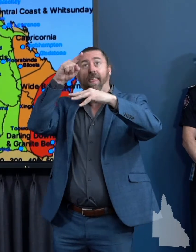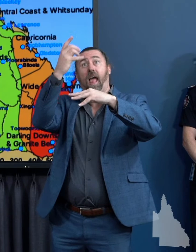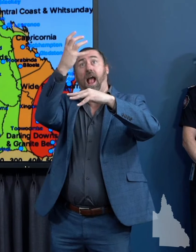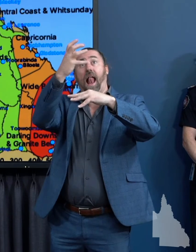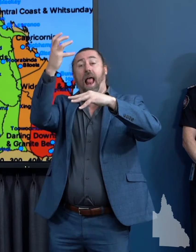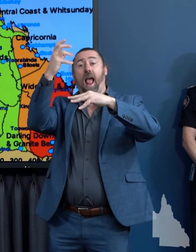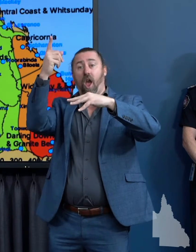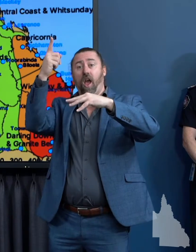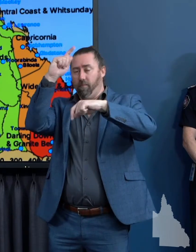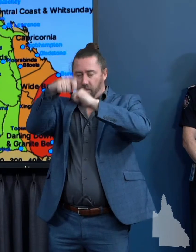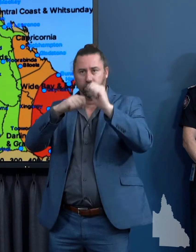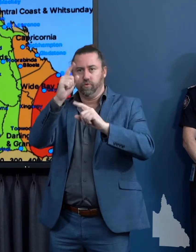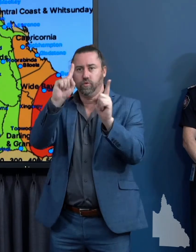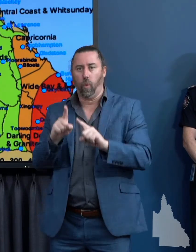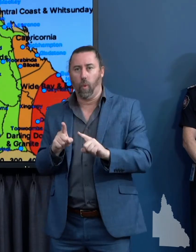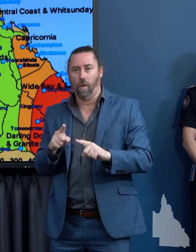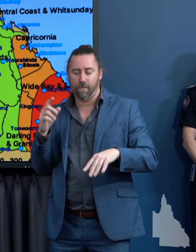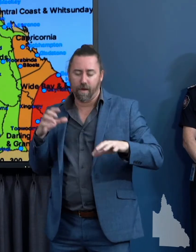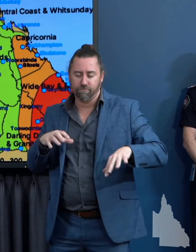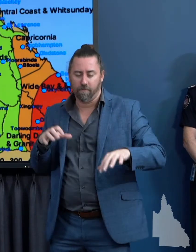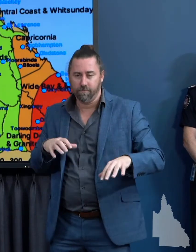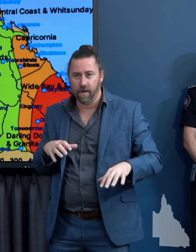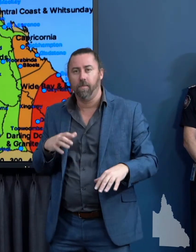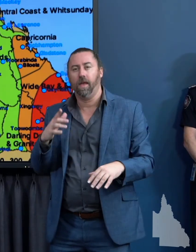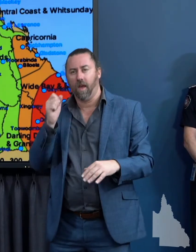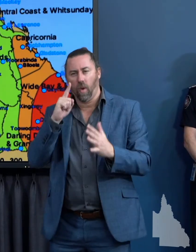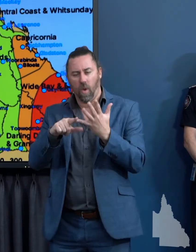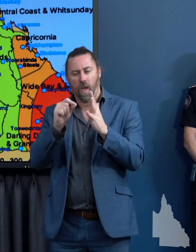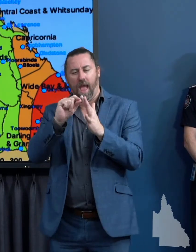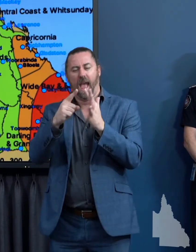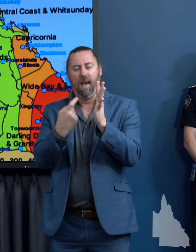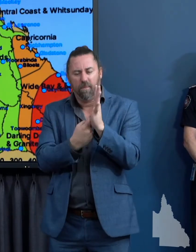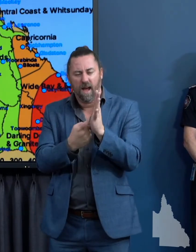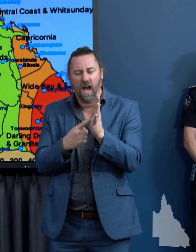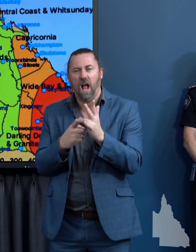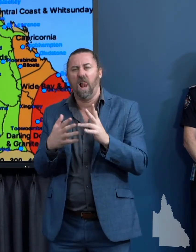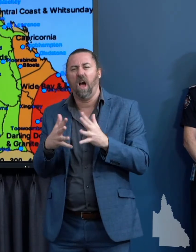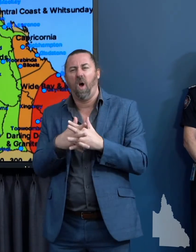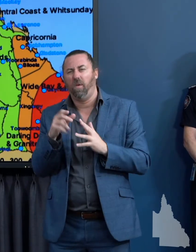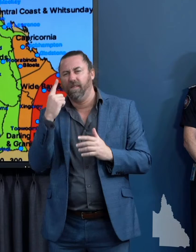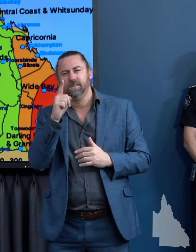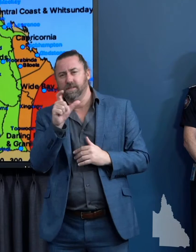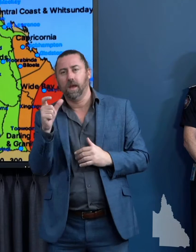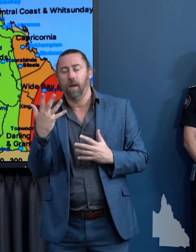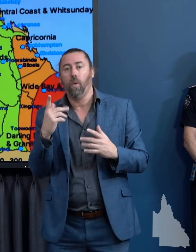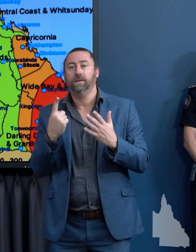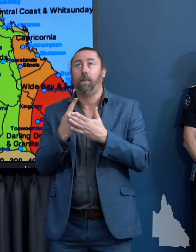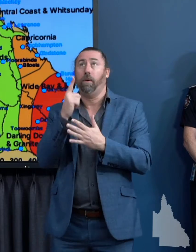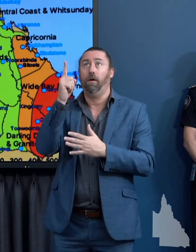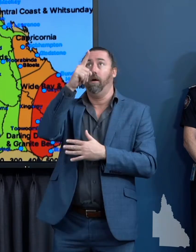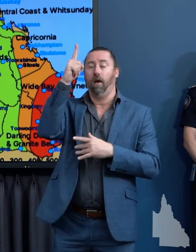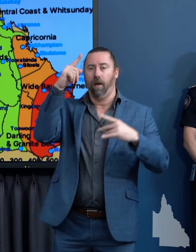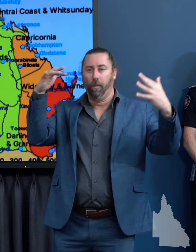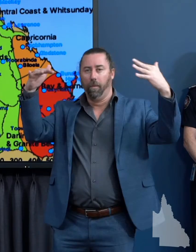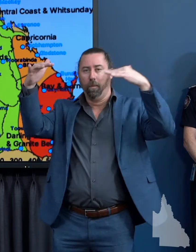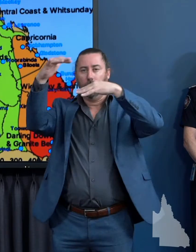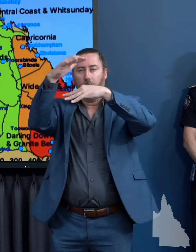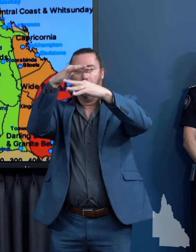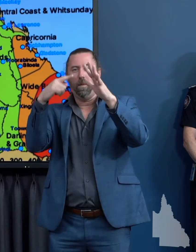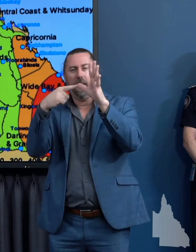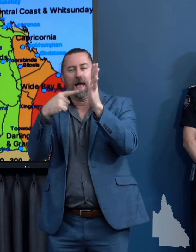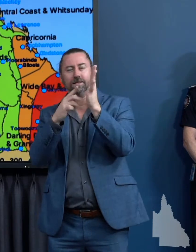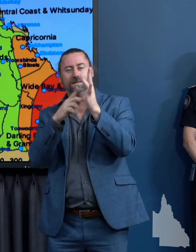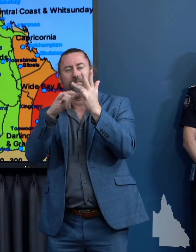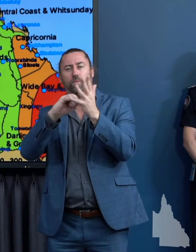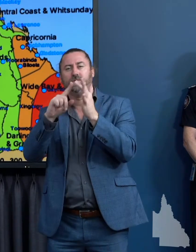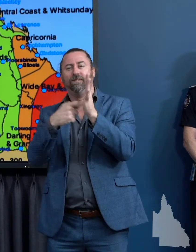top of that, what we've seen, it's what we call an upper low, but it's essentially what's happening upstairs in the atmosphere is causing this